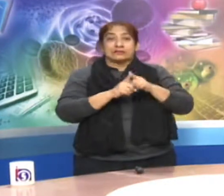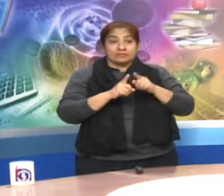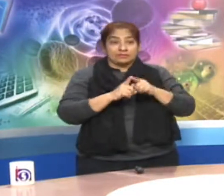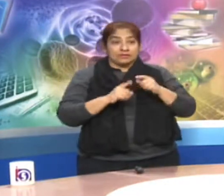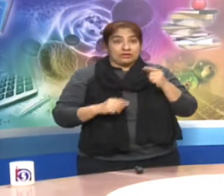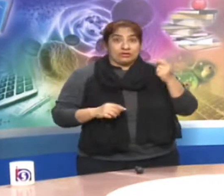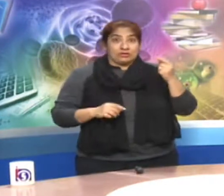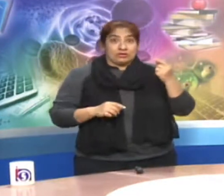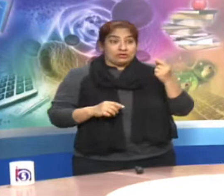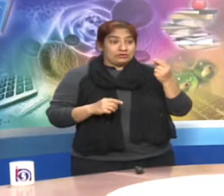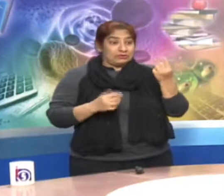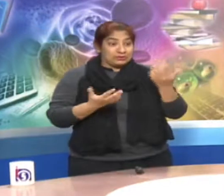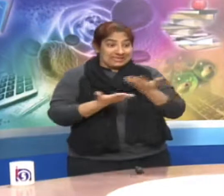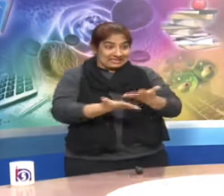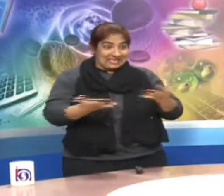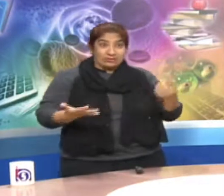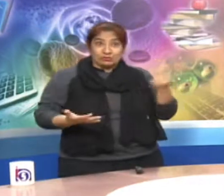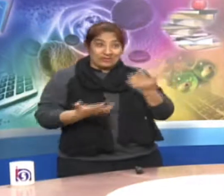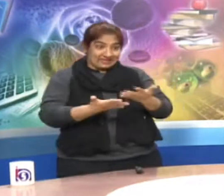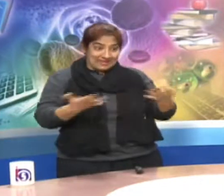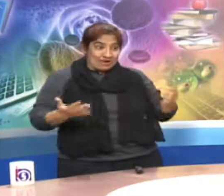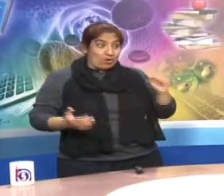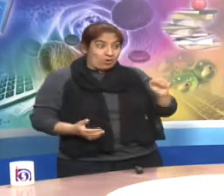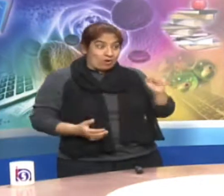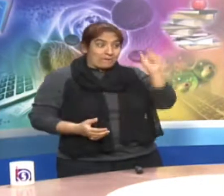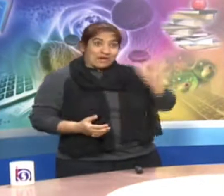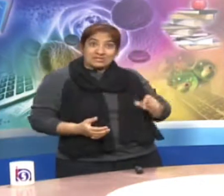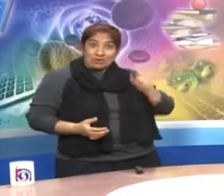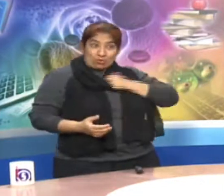The meaning of consumer. So who is a consumer?